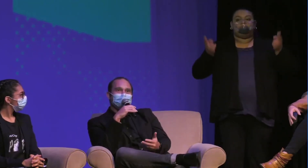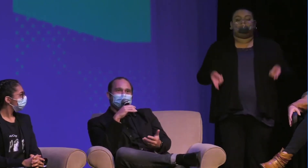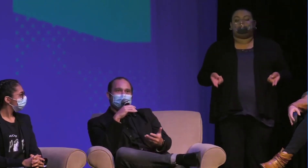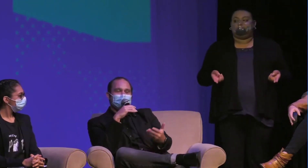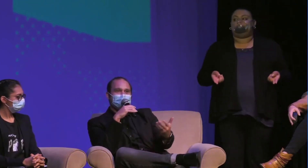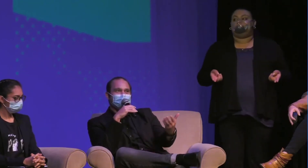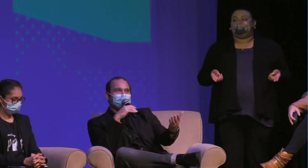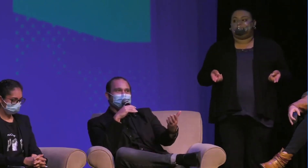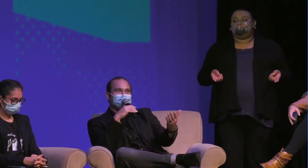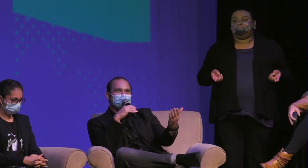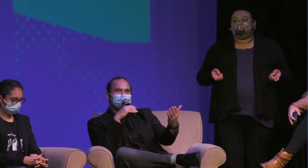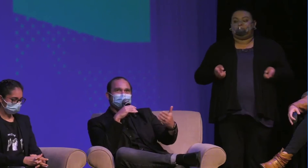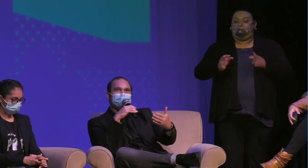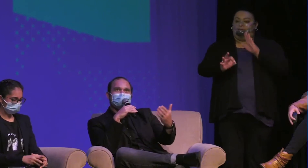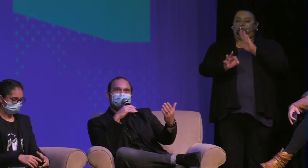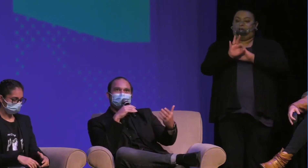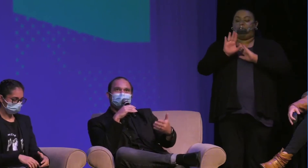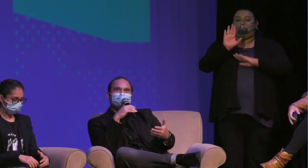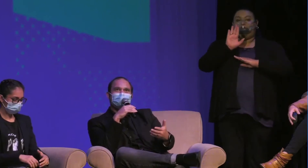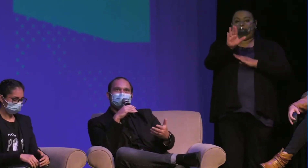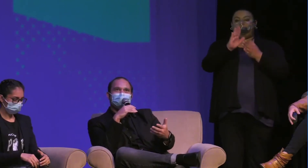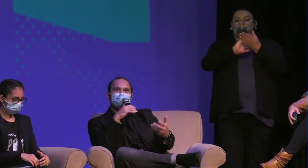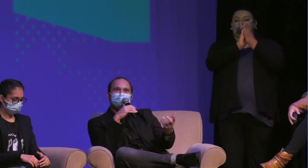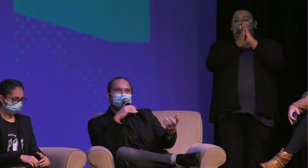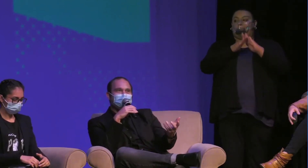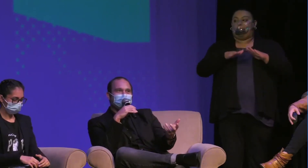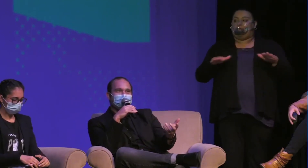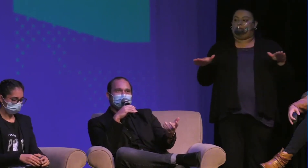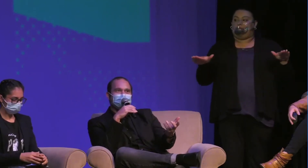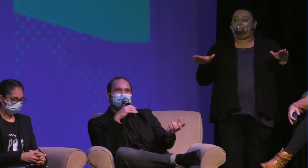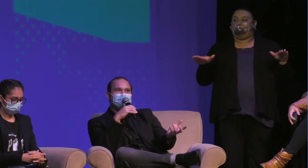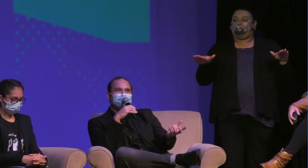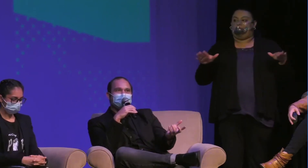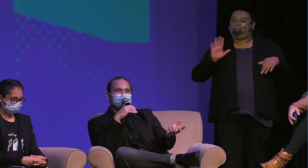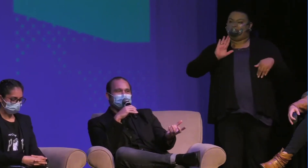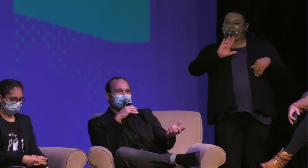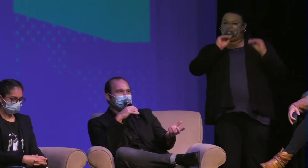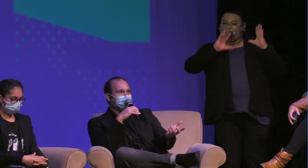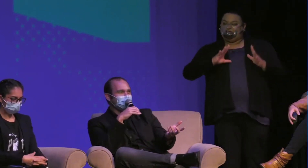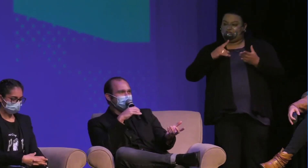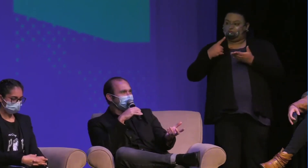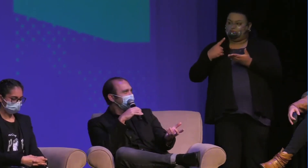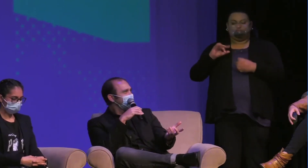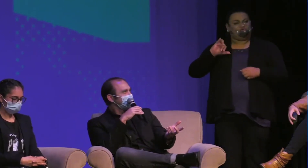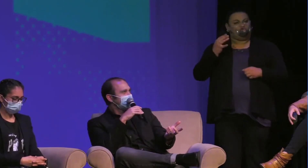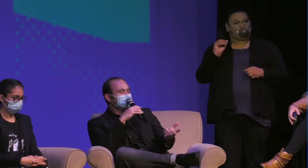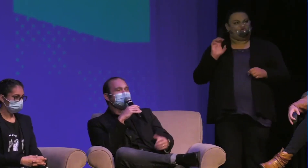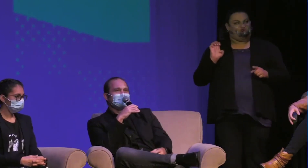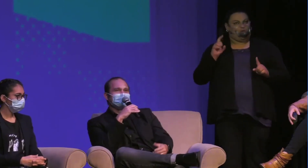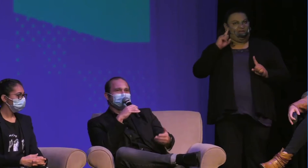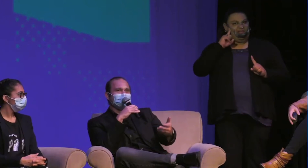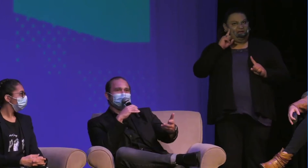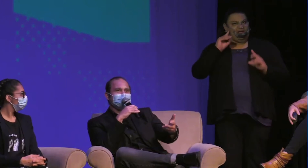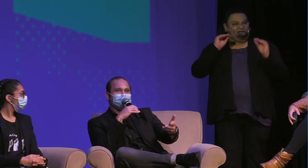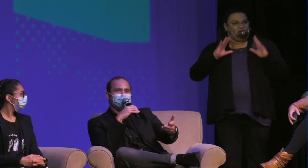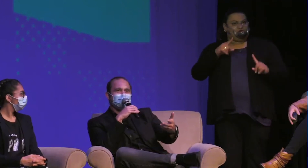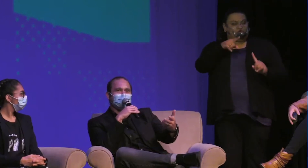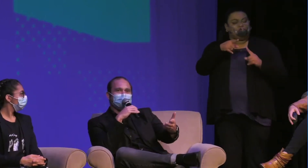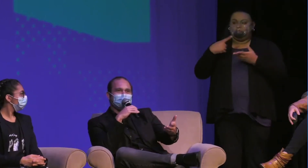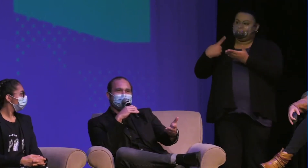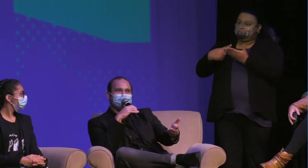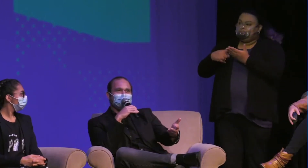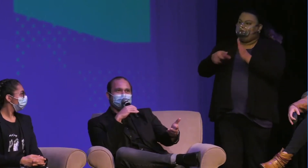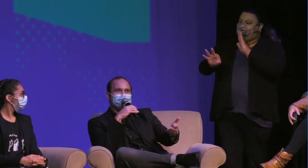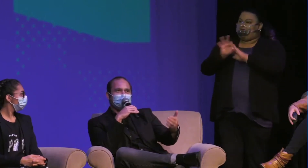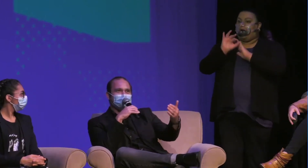and like he had found his stillness that his sort of teacher had talked to him. Was his name Joe? Joe had talked about